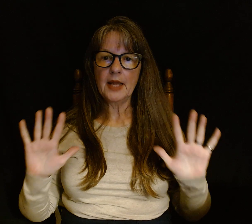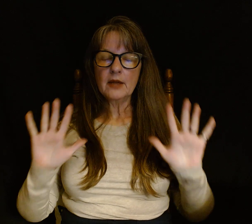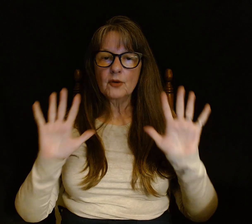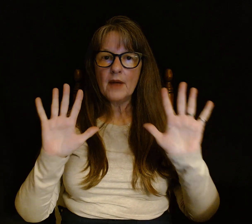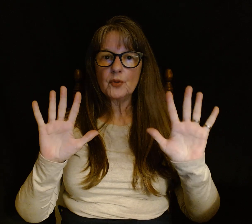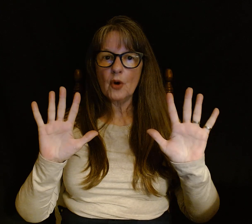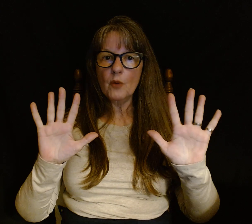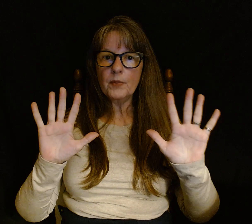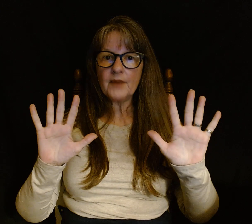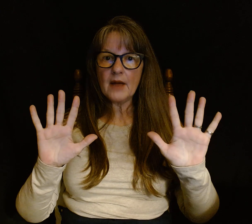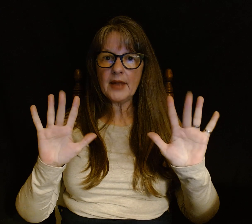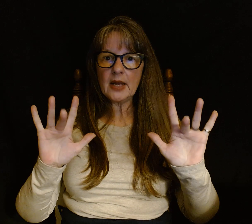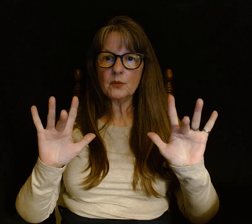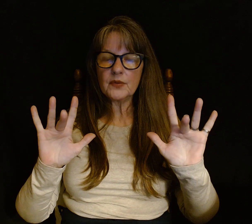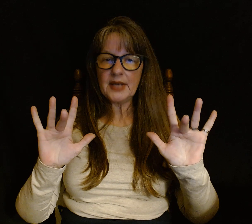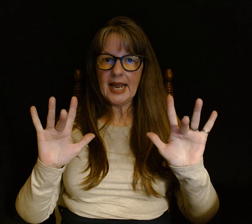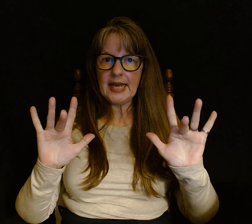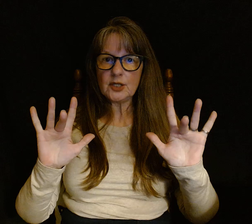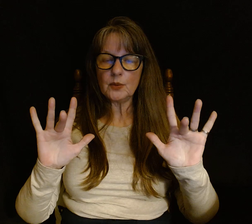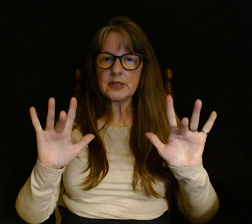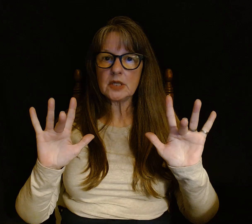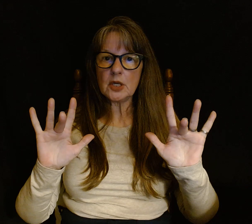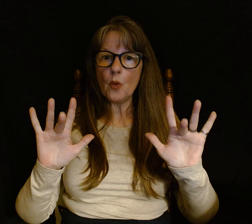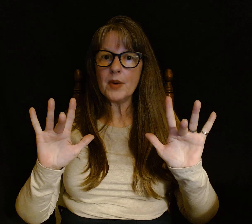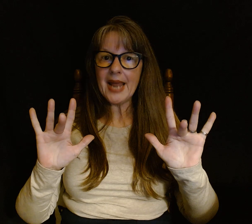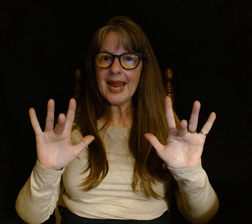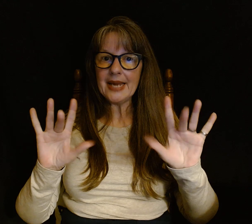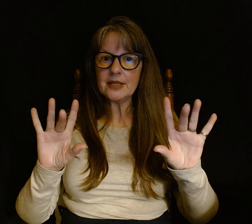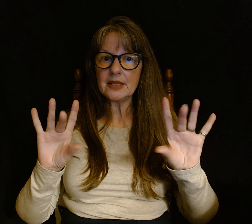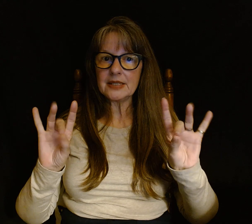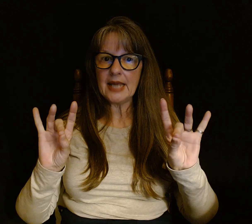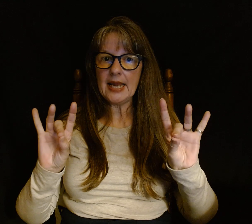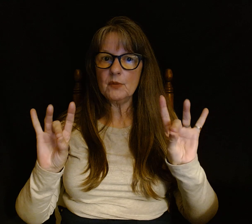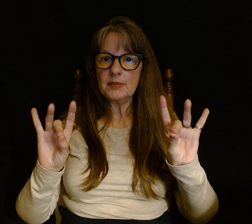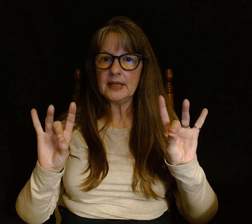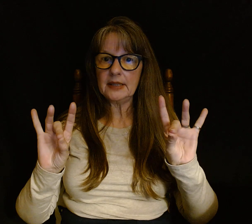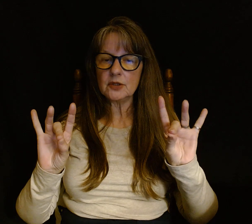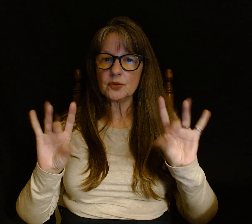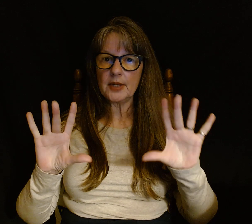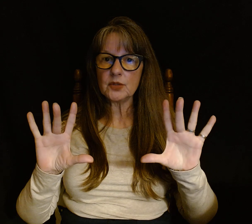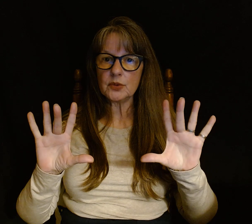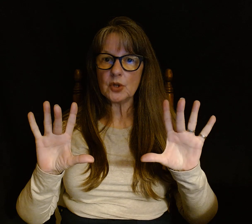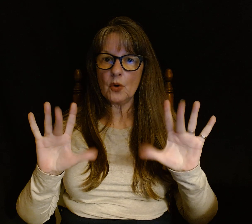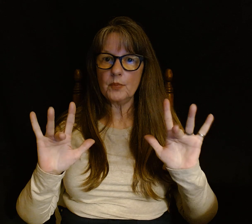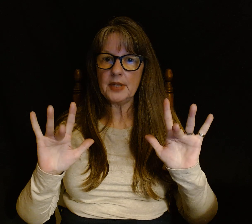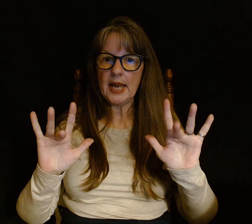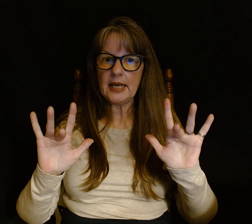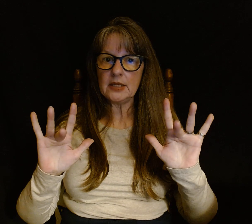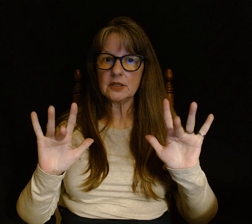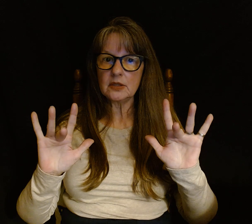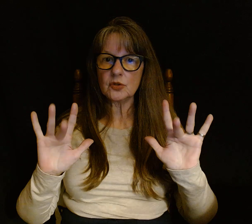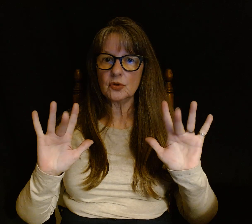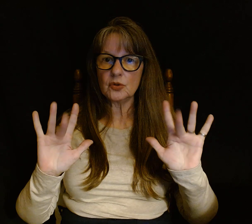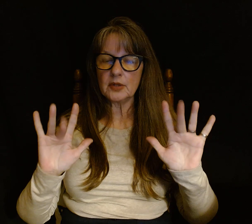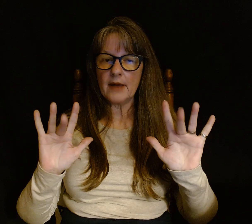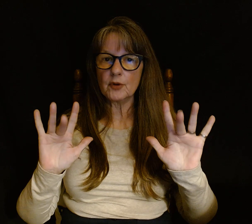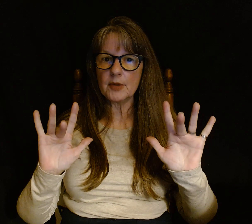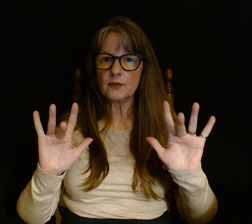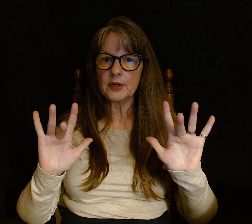you have your open five hand with an eight, so it's an open eight because an eight would be like this, right? So it's an open eight, so you still have your middle fingers